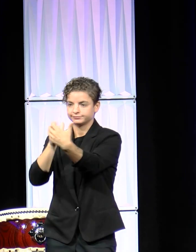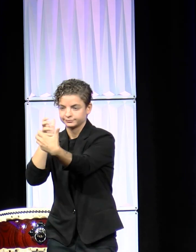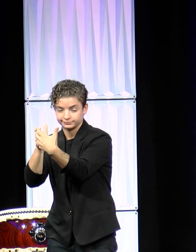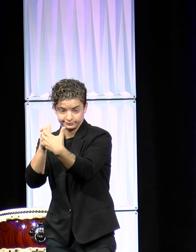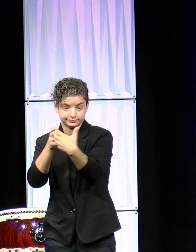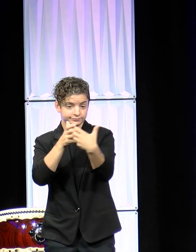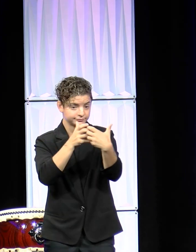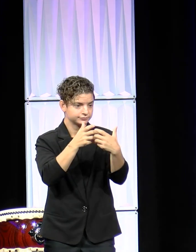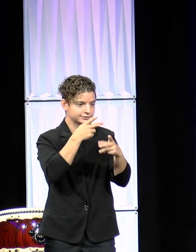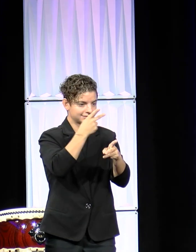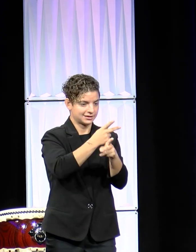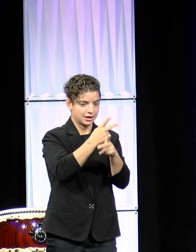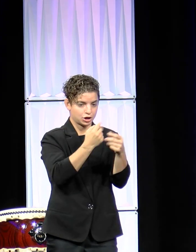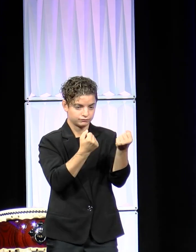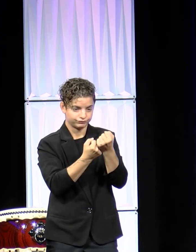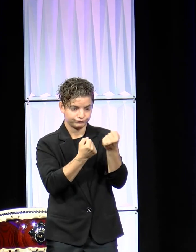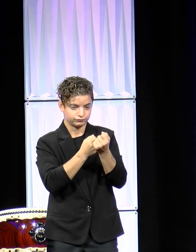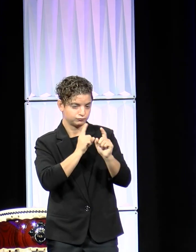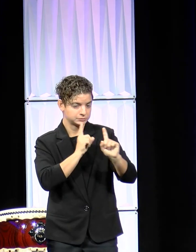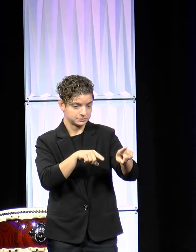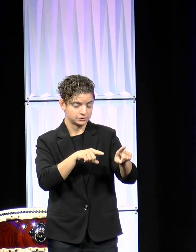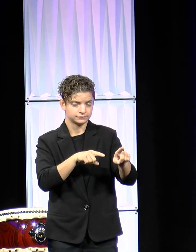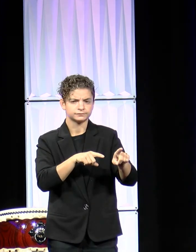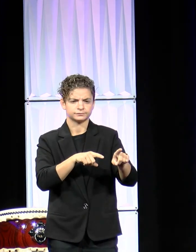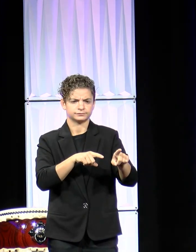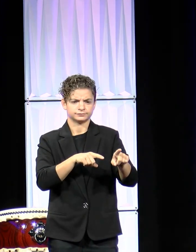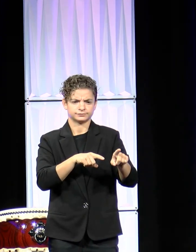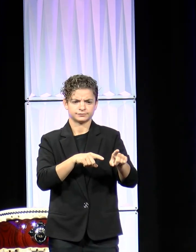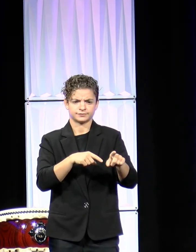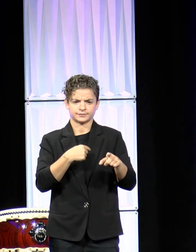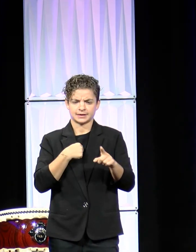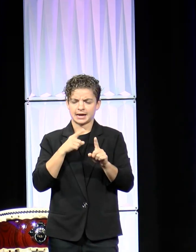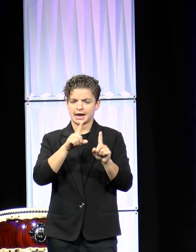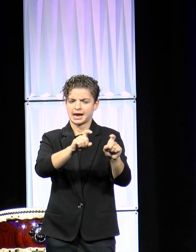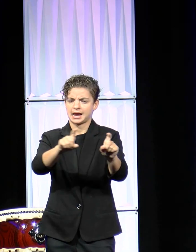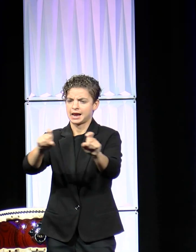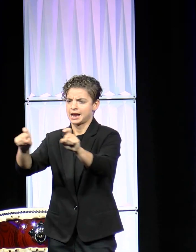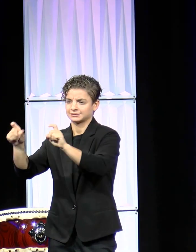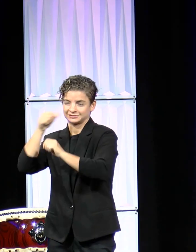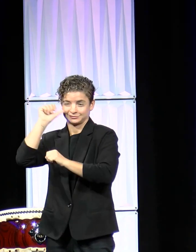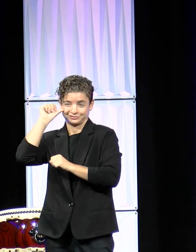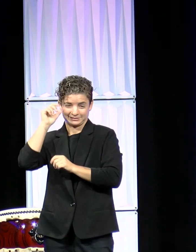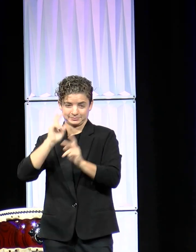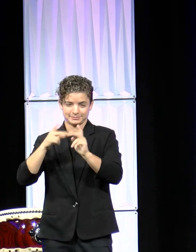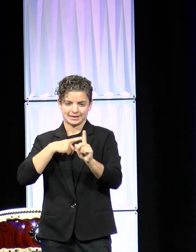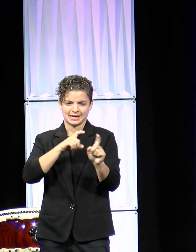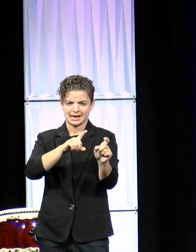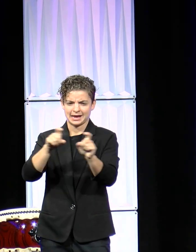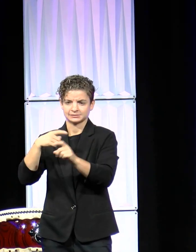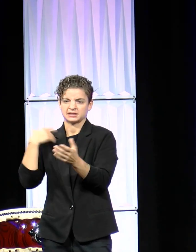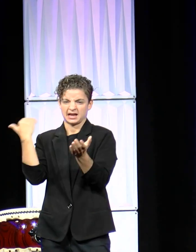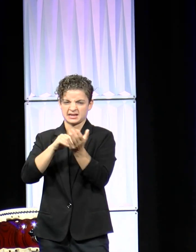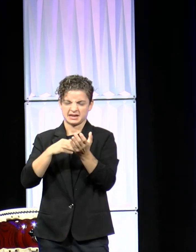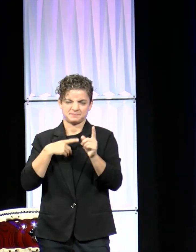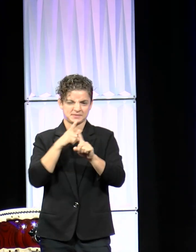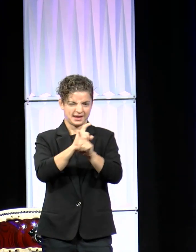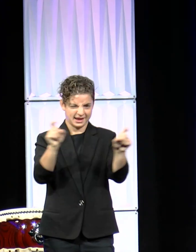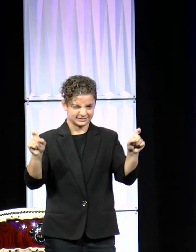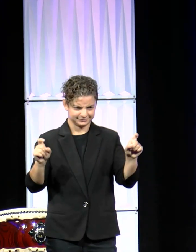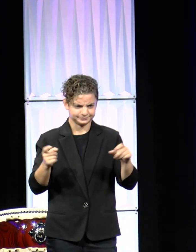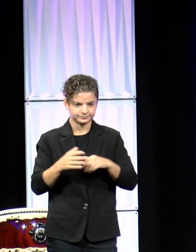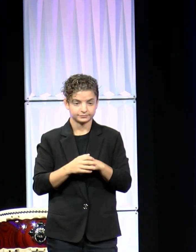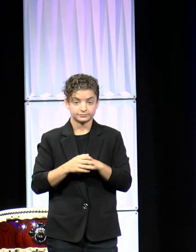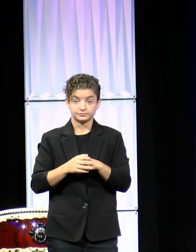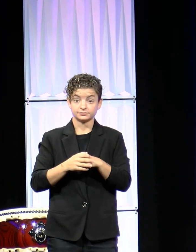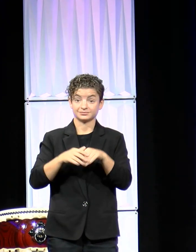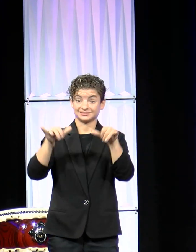And a slight variation of the question that I'm posing to folks is, how will we know that we're in an equitable system? Whether